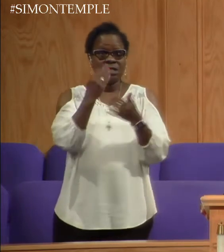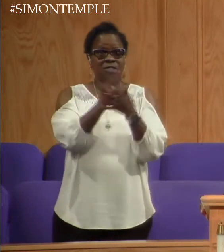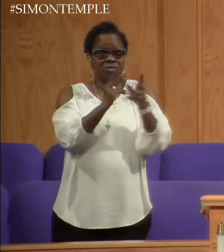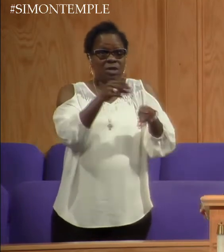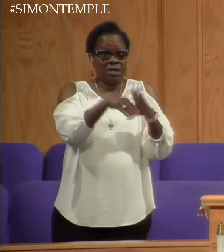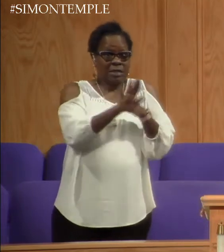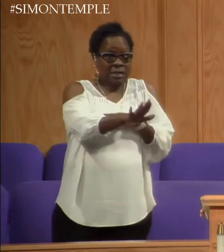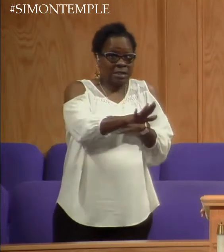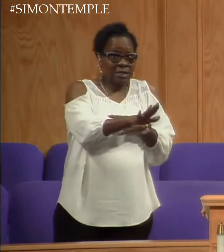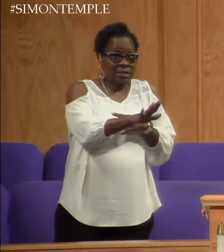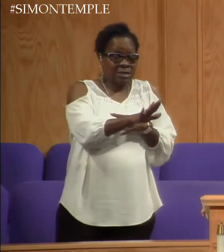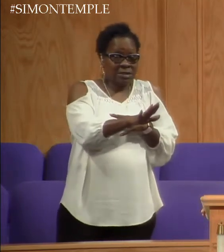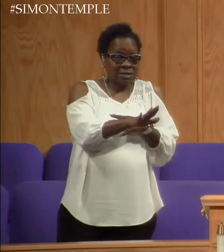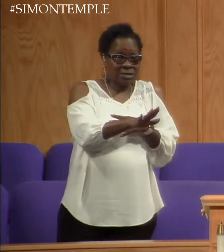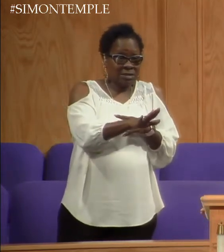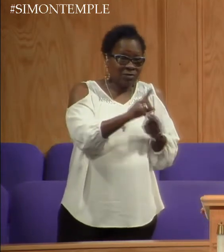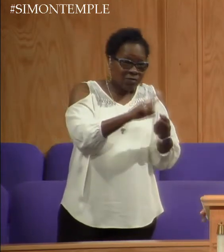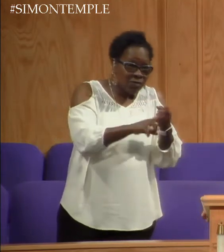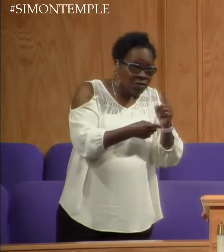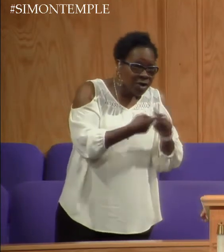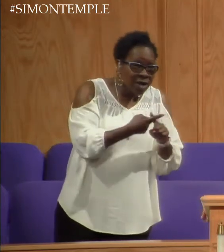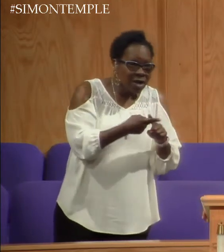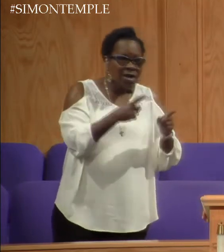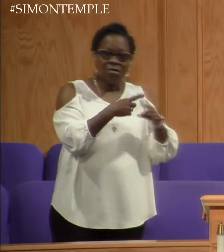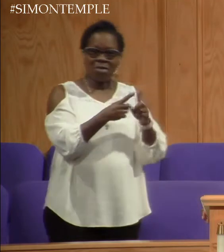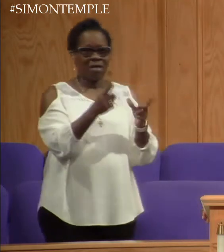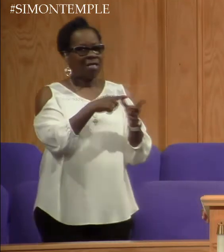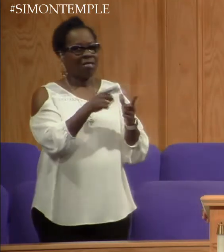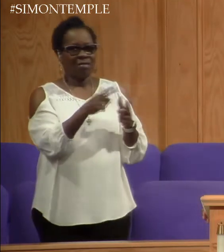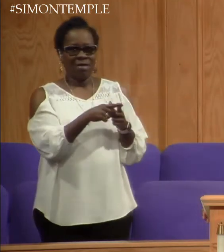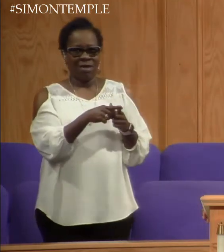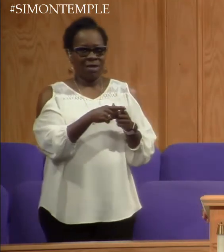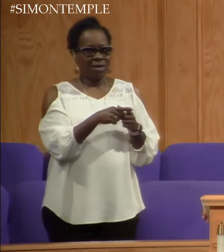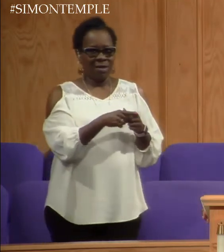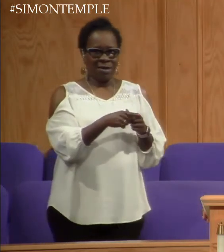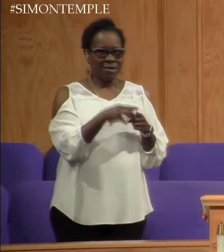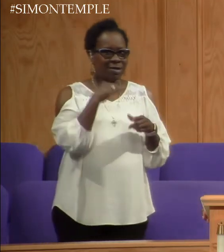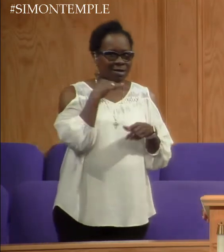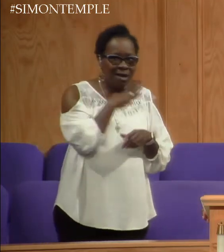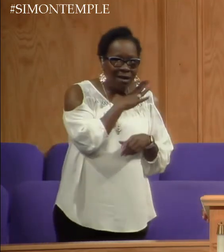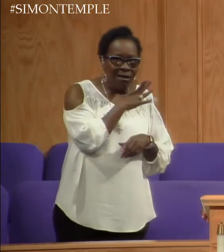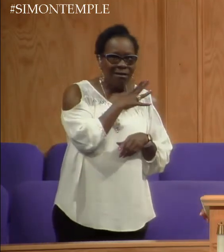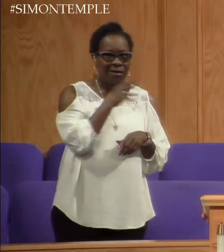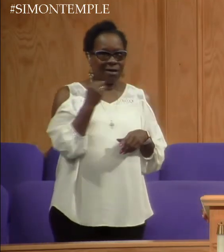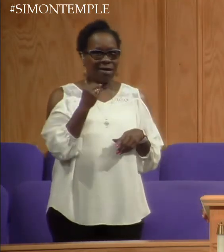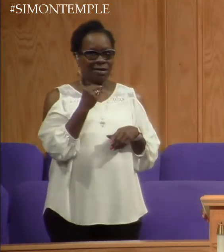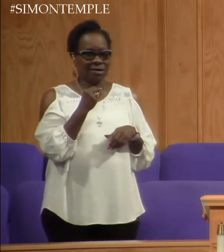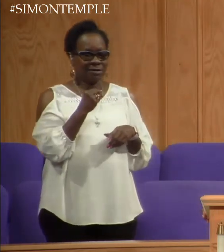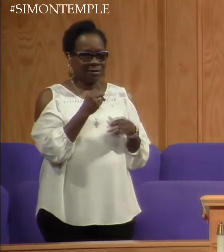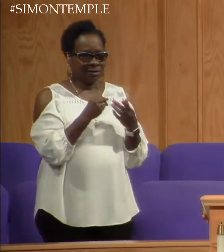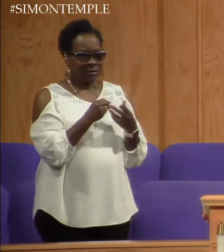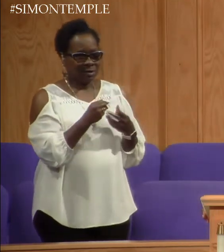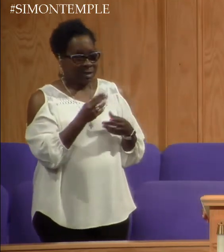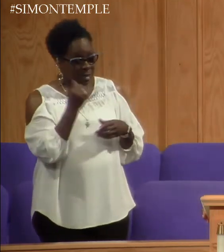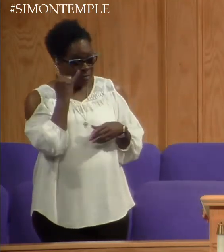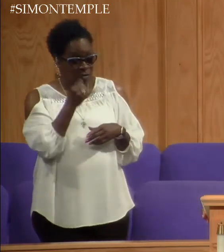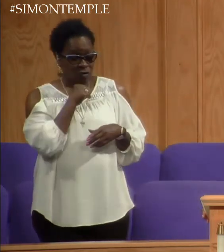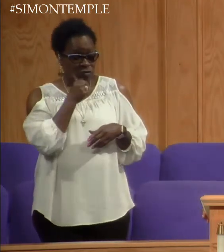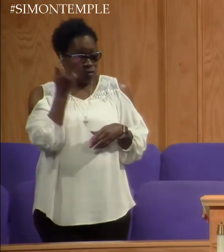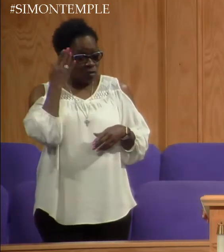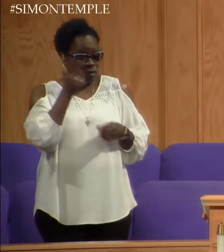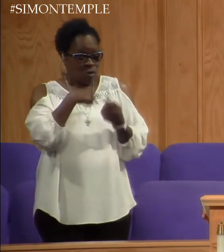All right. Listen, if you don't have Jesus with you, you can't be certain about anything. All right. Complete